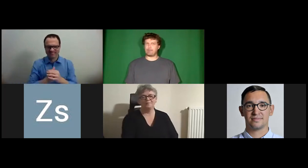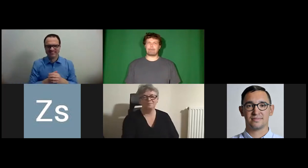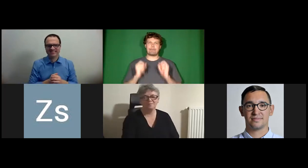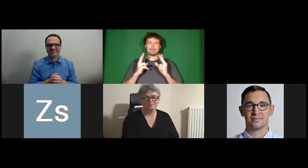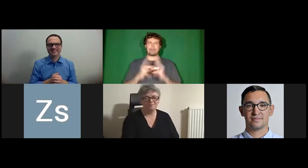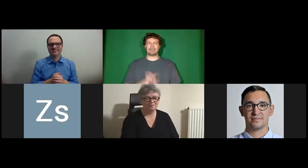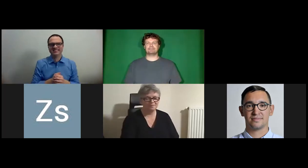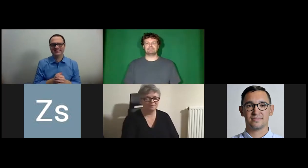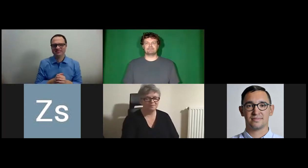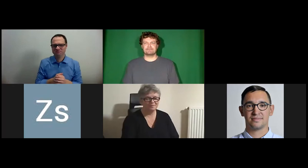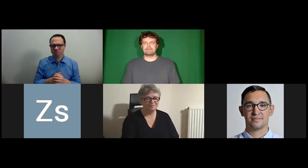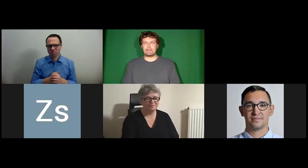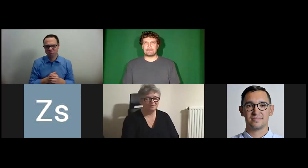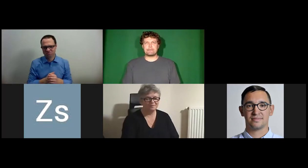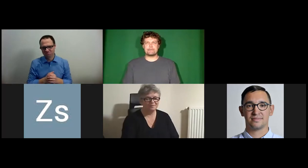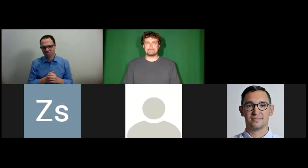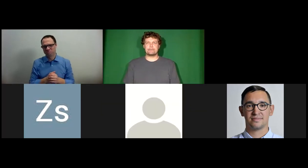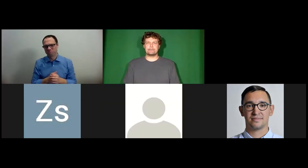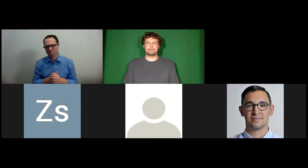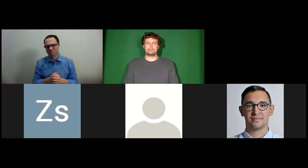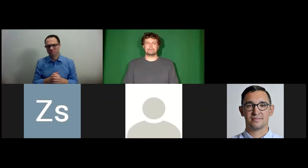That deaf people can.